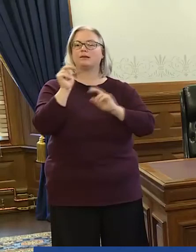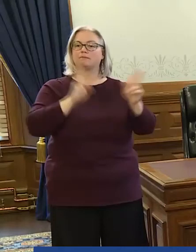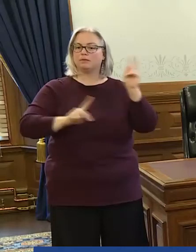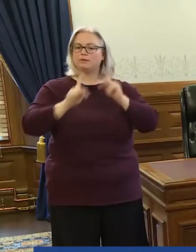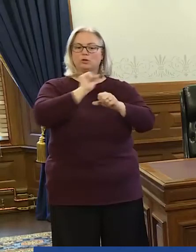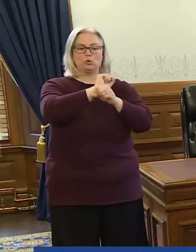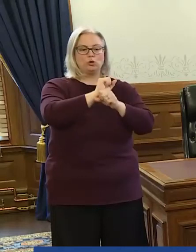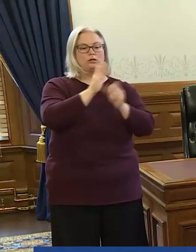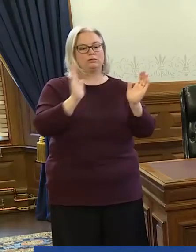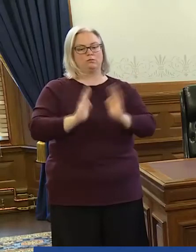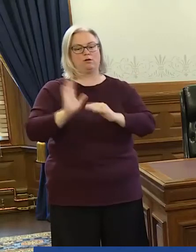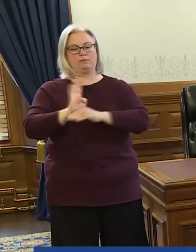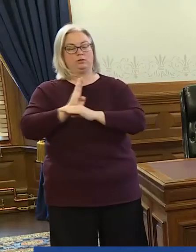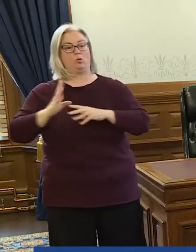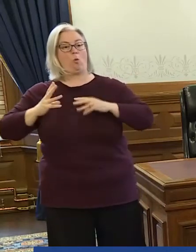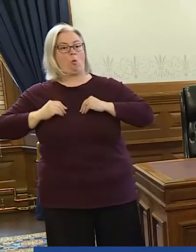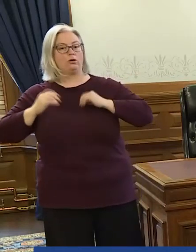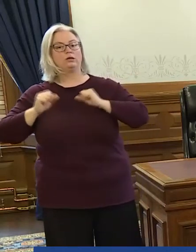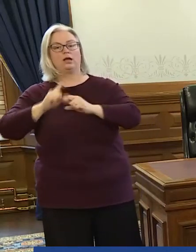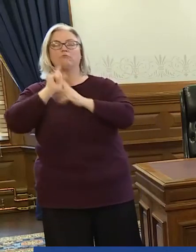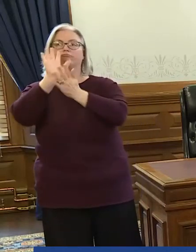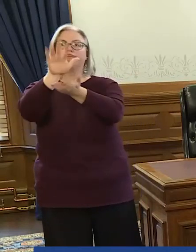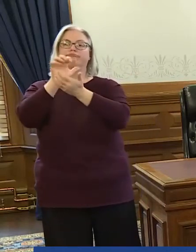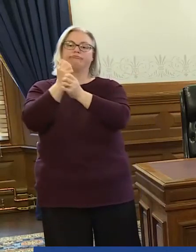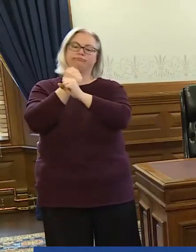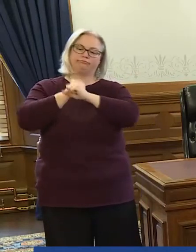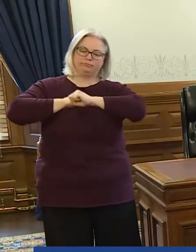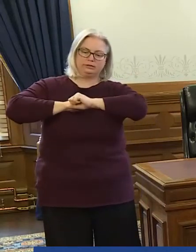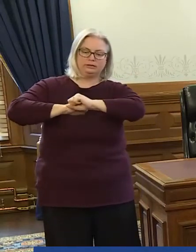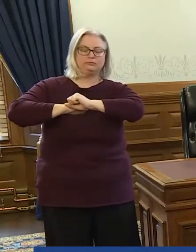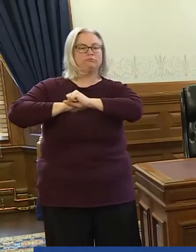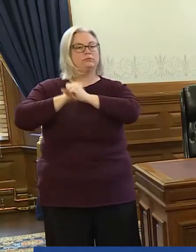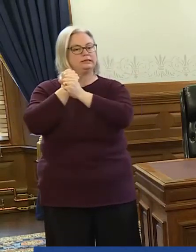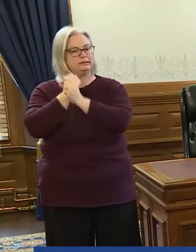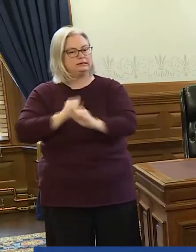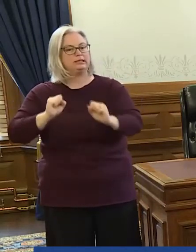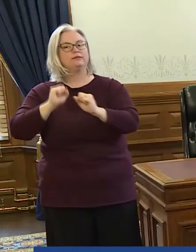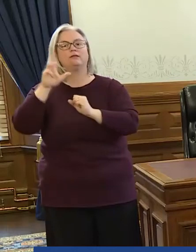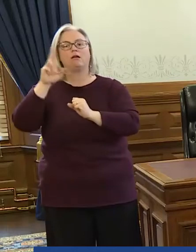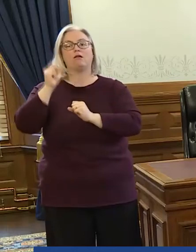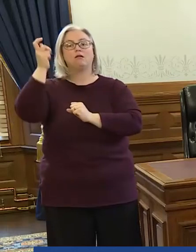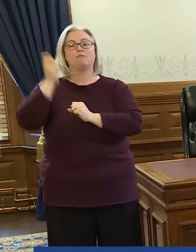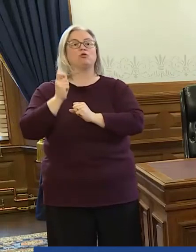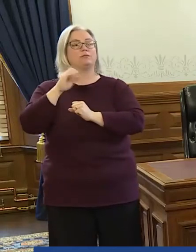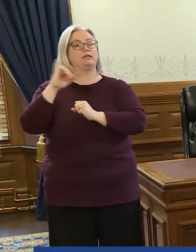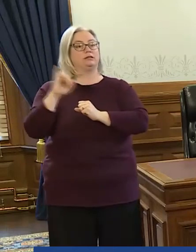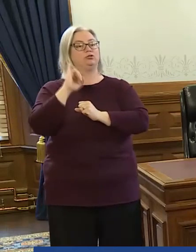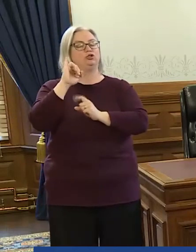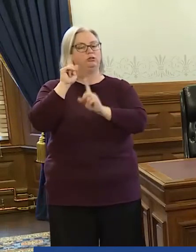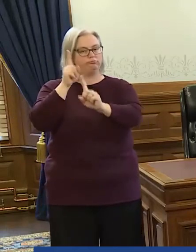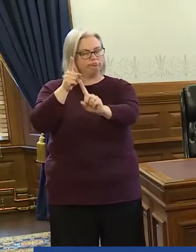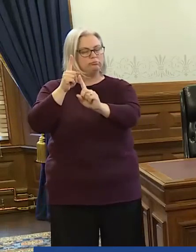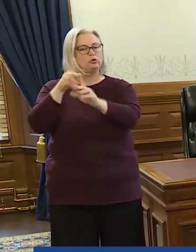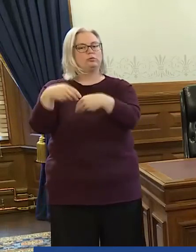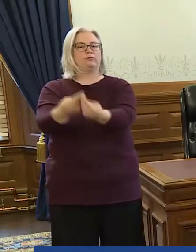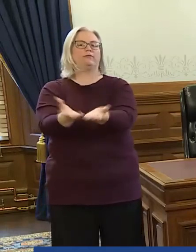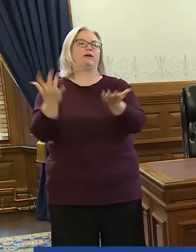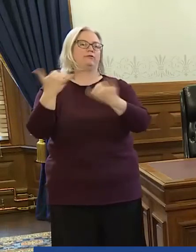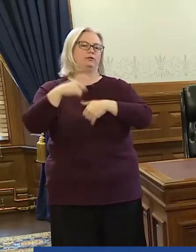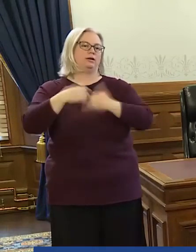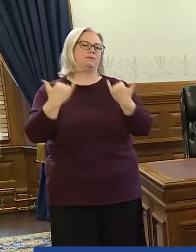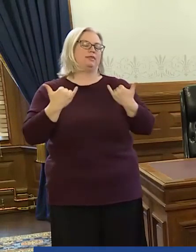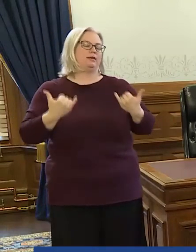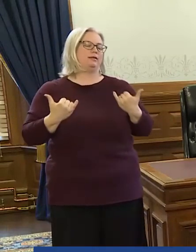and small business owners can secure the safety and protection that unemployment insurance is designed to provide at times